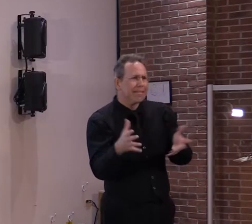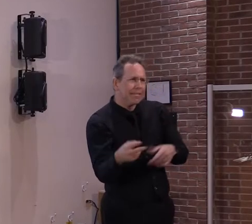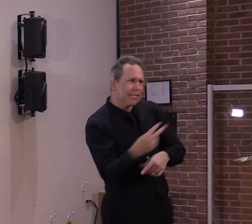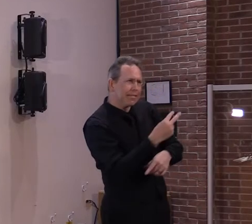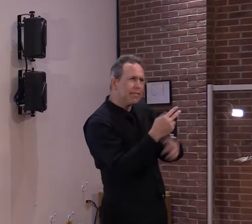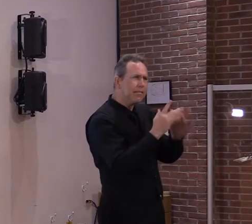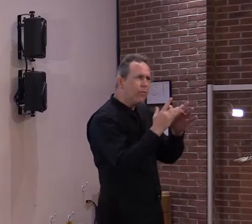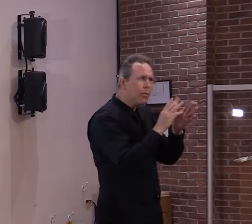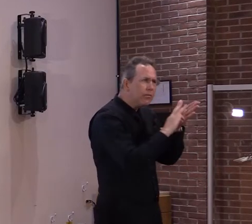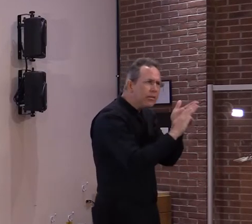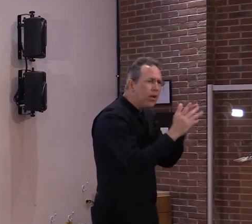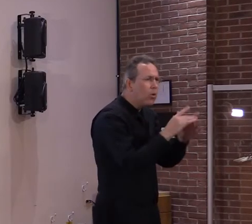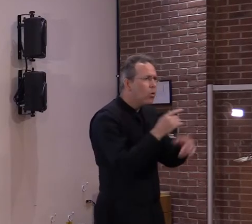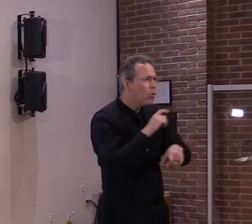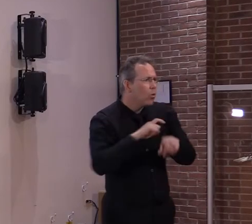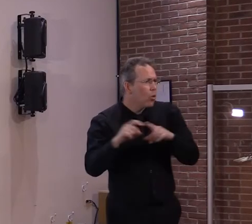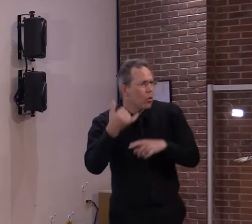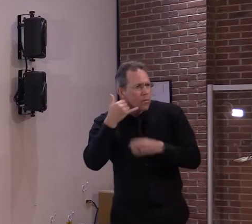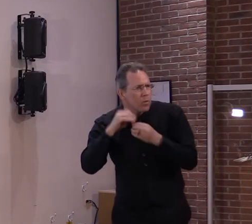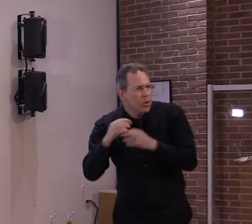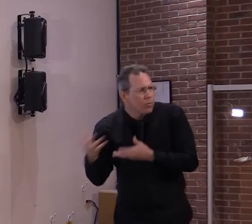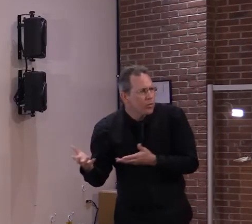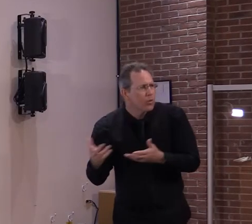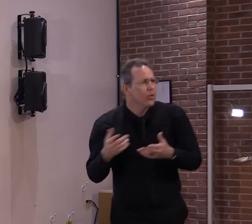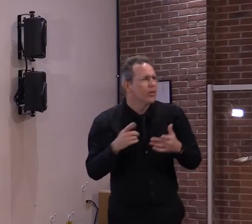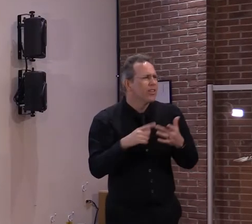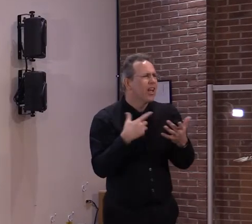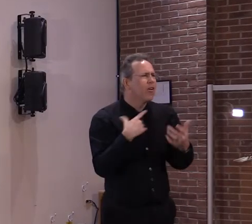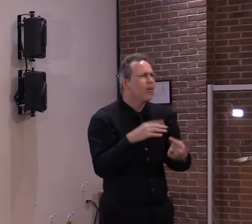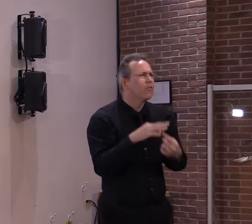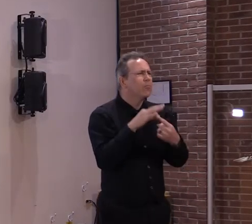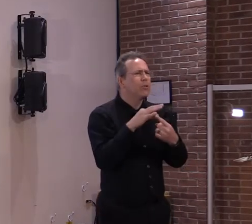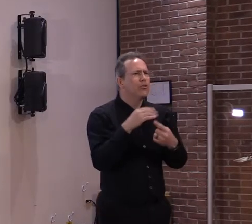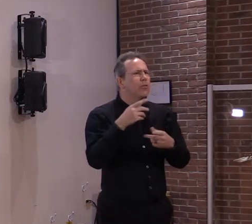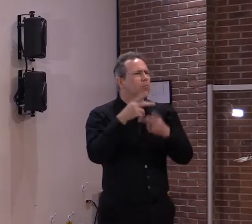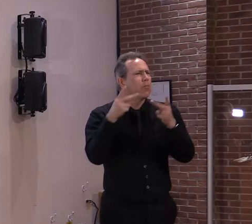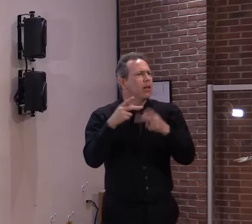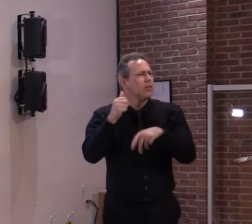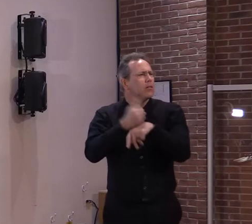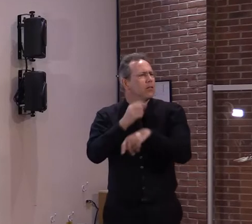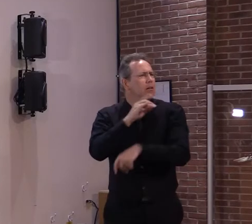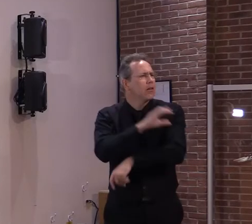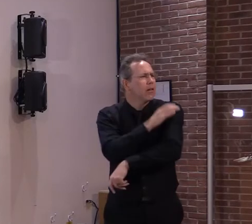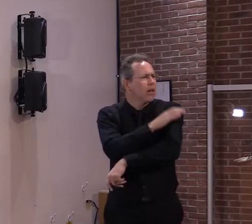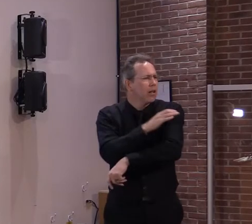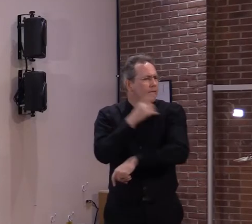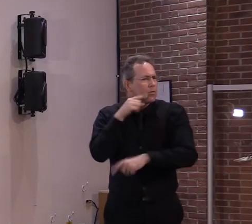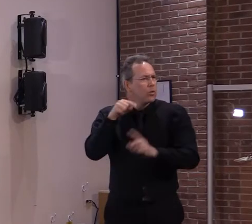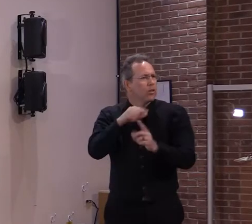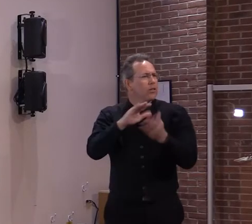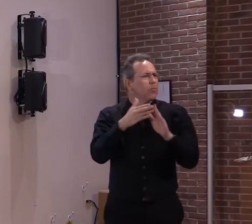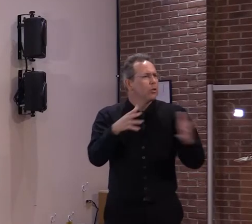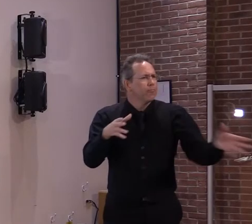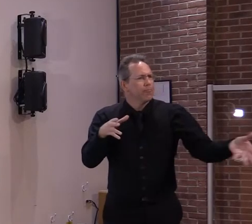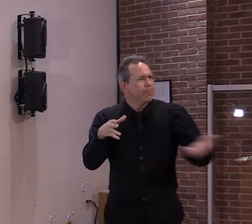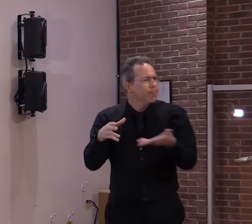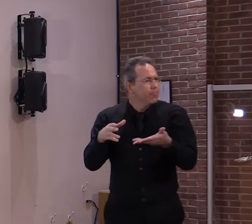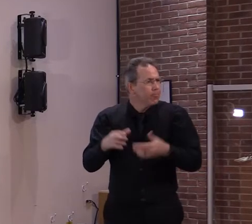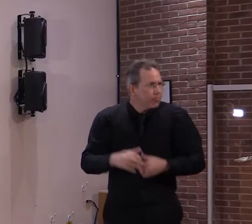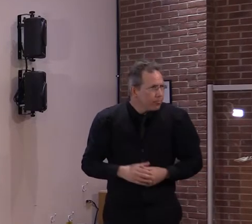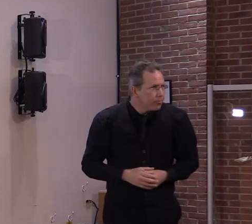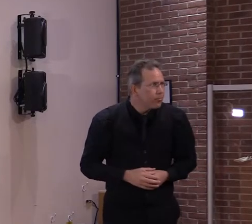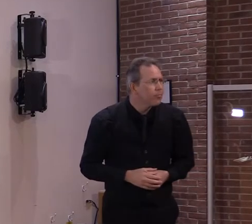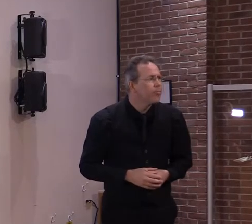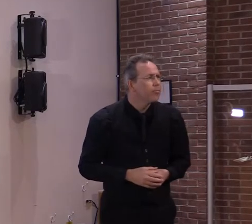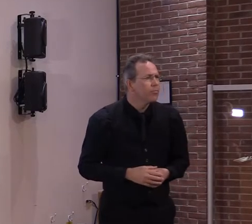developed community clinics that were accessible to the populations that needed them and made the